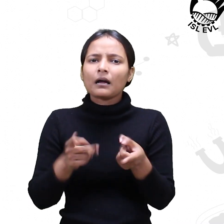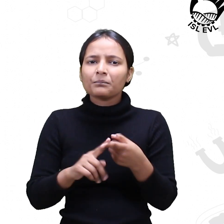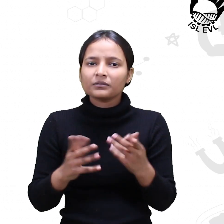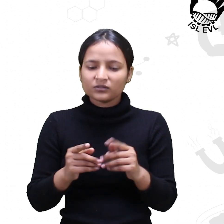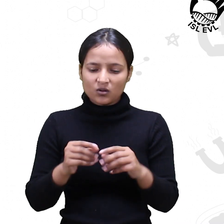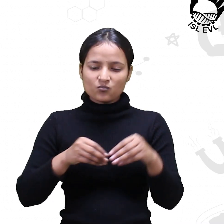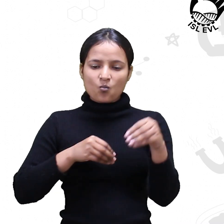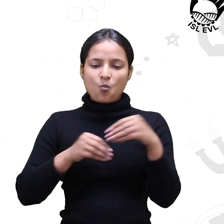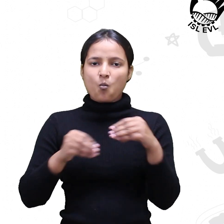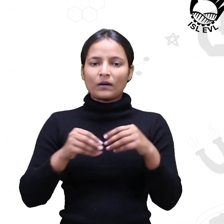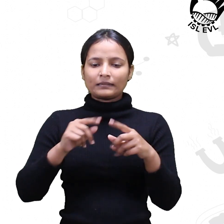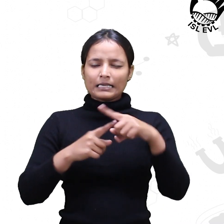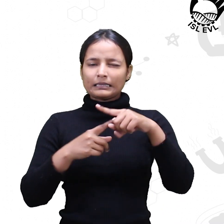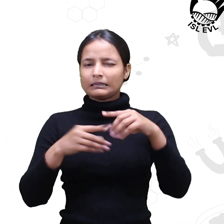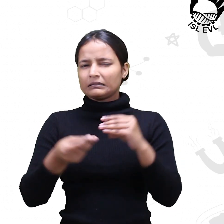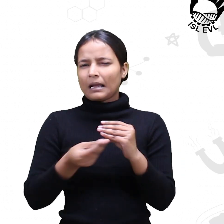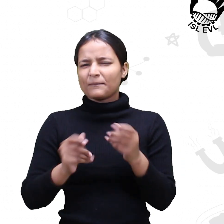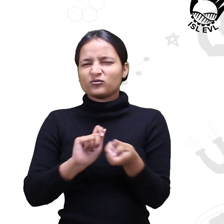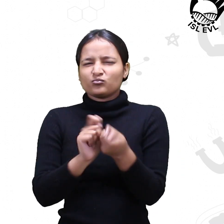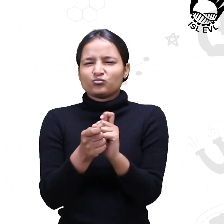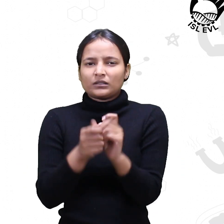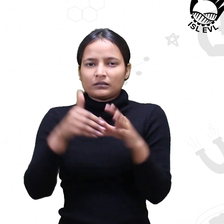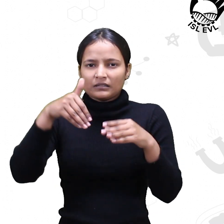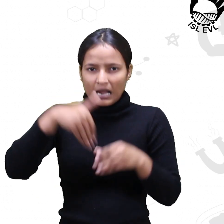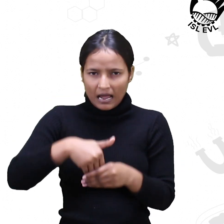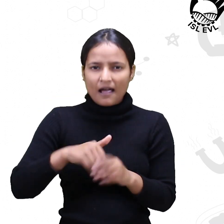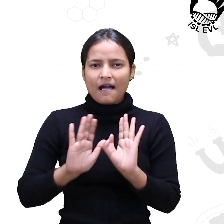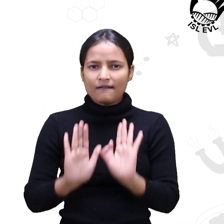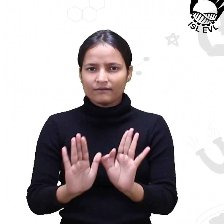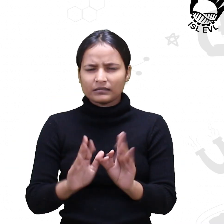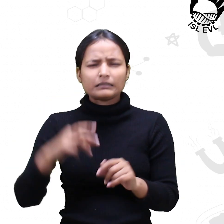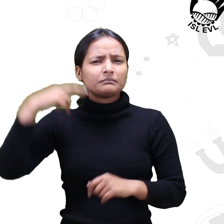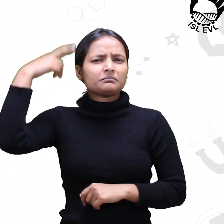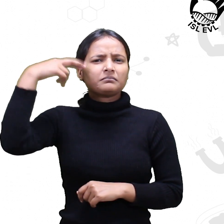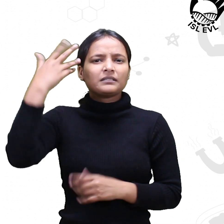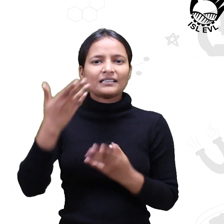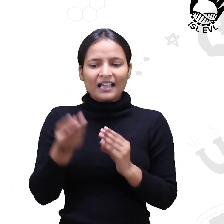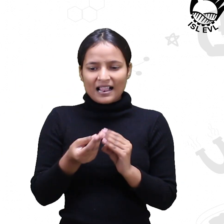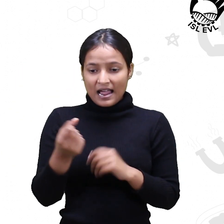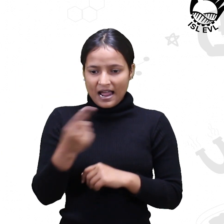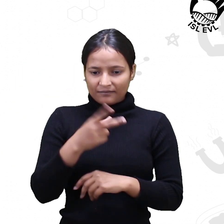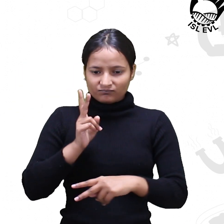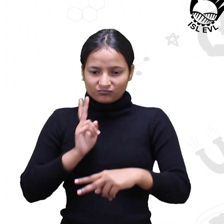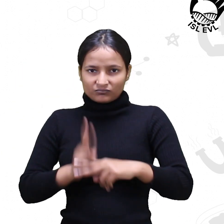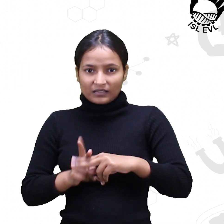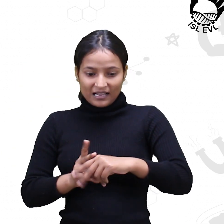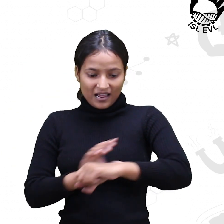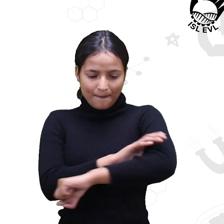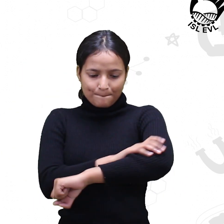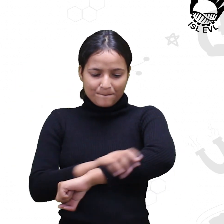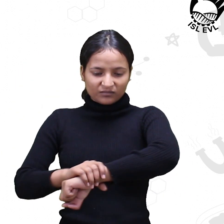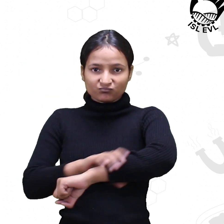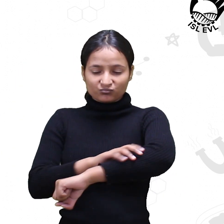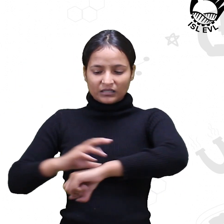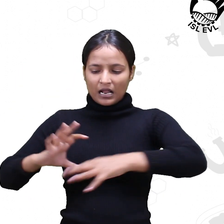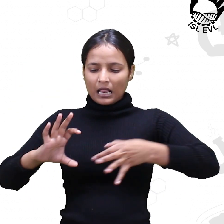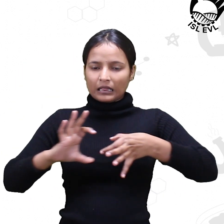cartilage to bone. It's a temporary change. The reason is that the mechanical forces that act on these bones, they